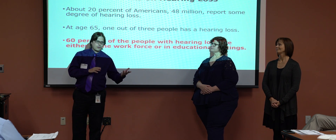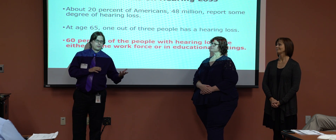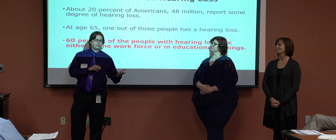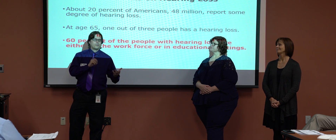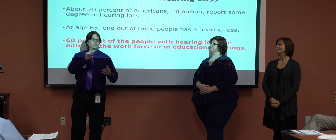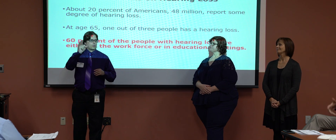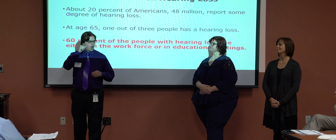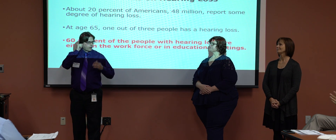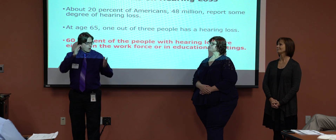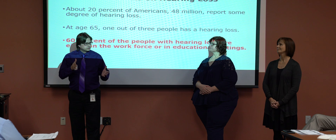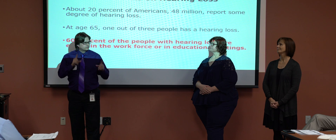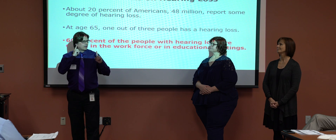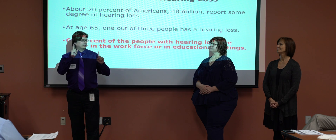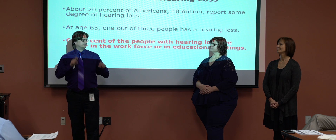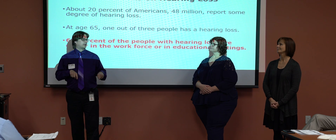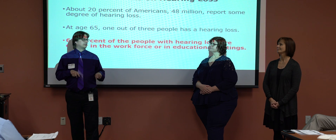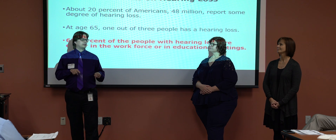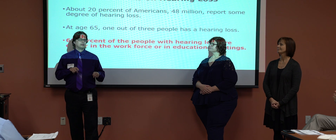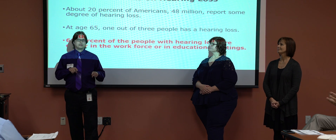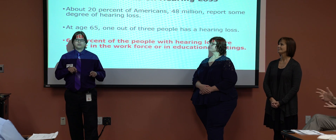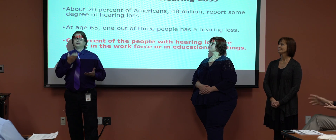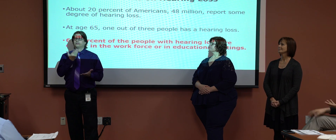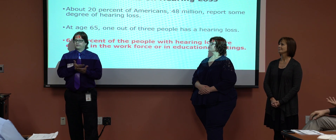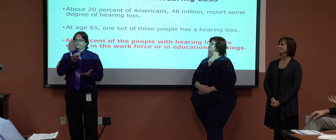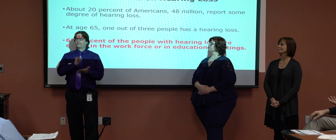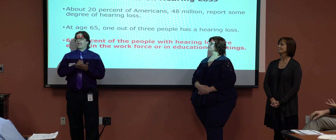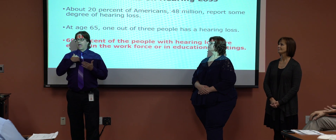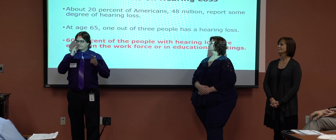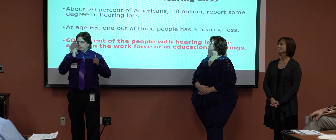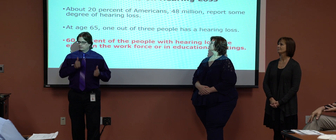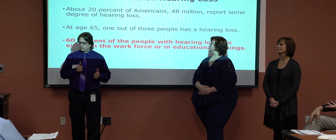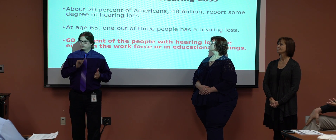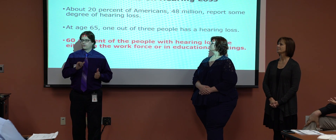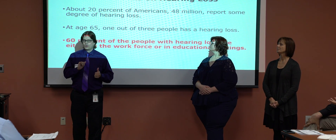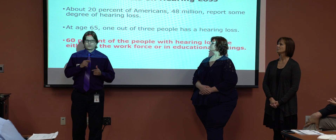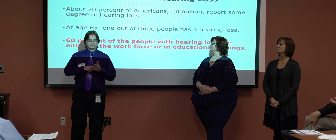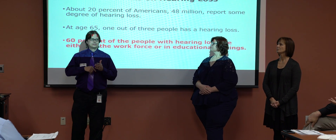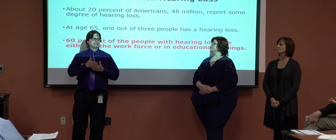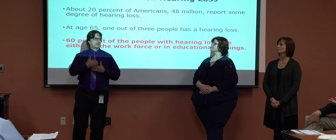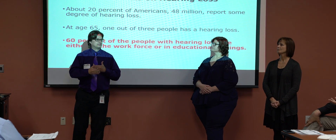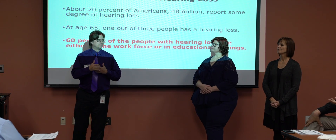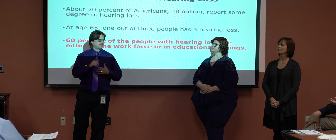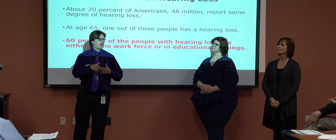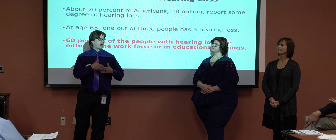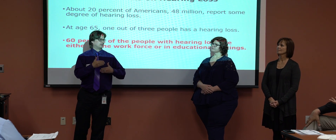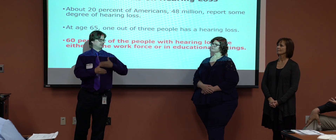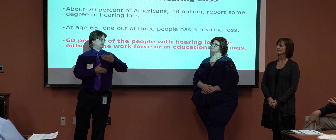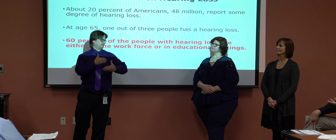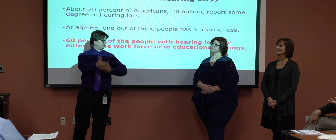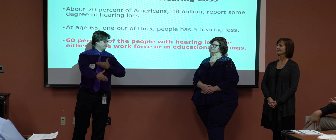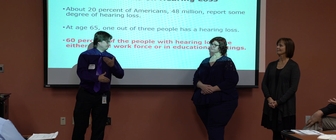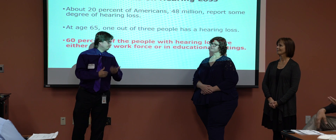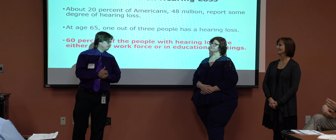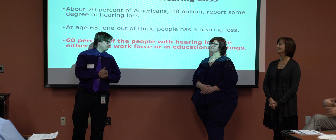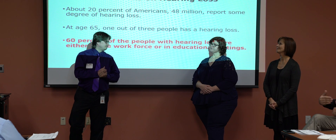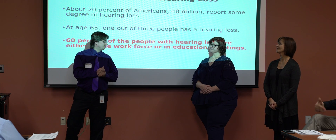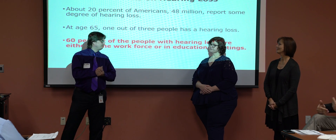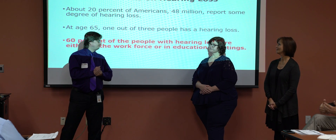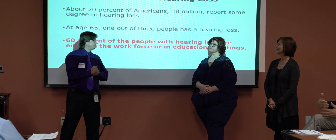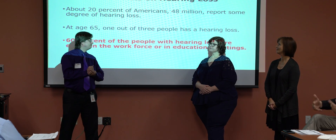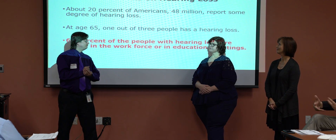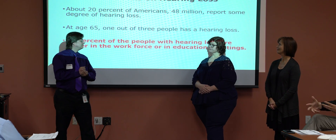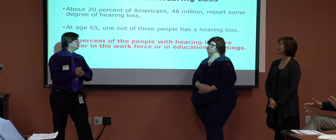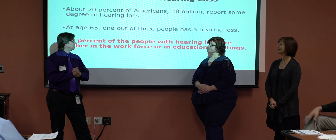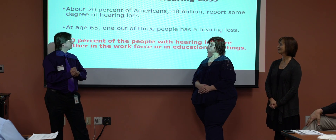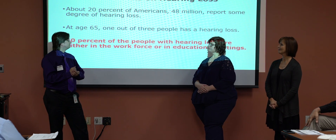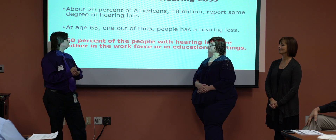And it takes them that long before they finally realize they need help, which may mean voc rehab. It may mean, you know, going to an audiologist and seeing what the next